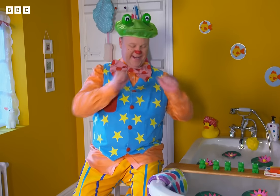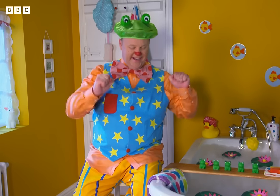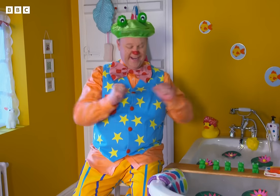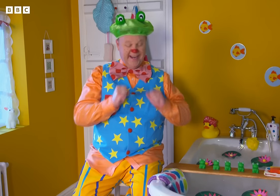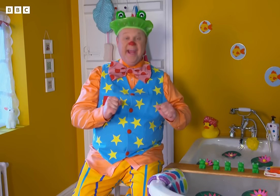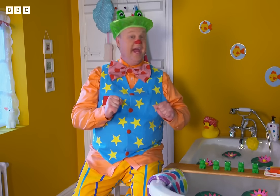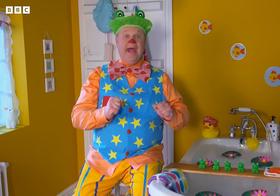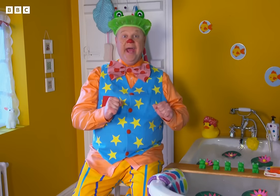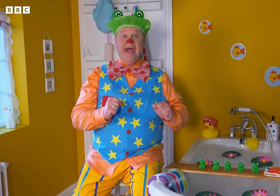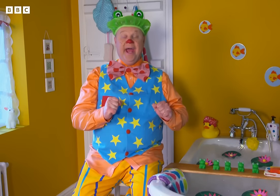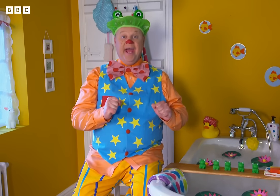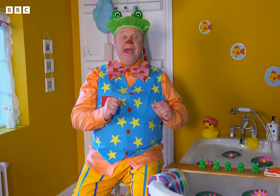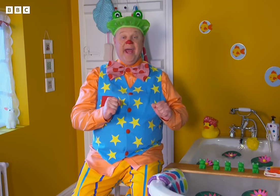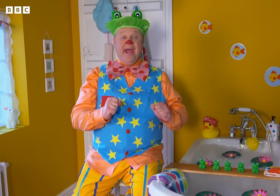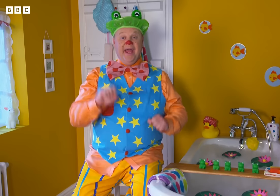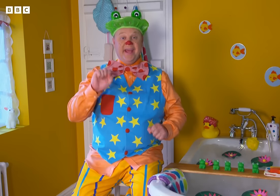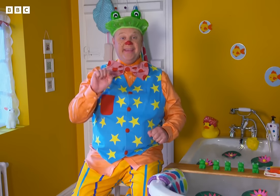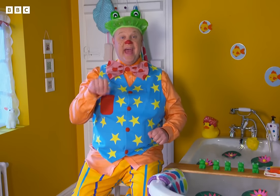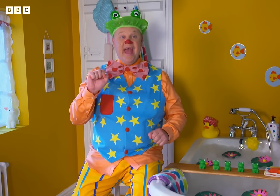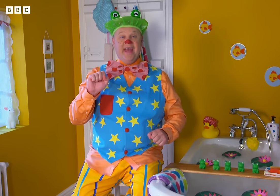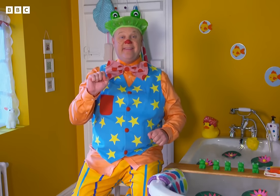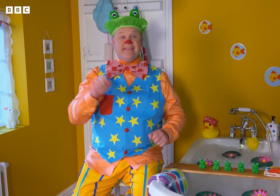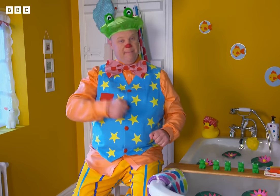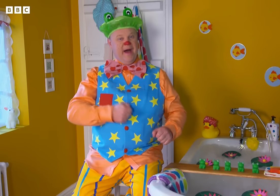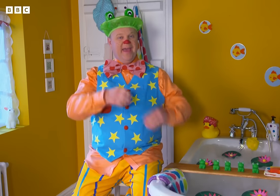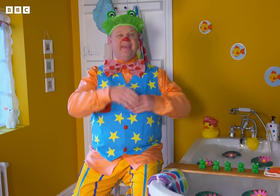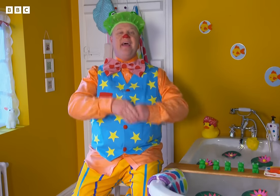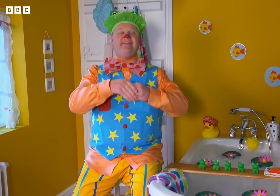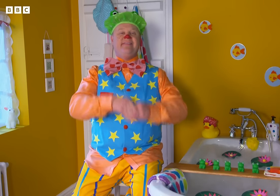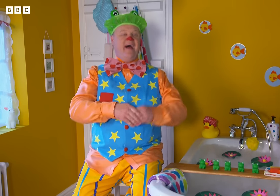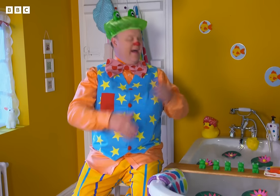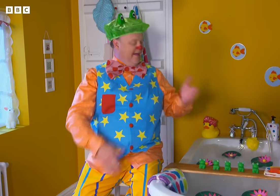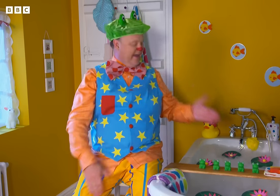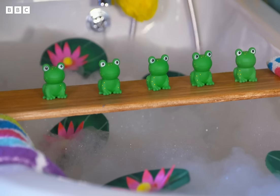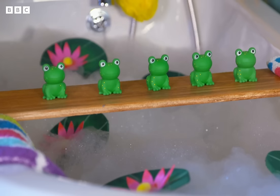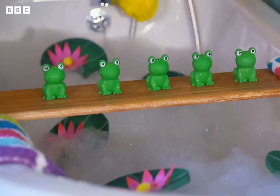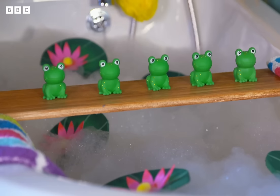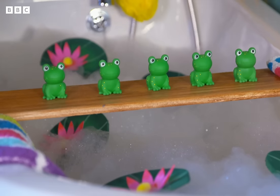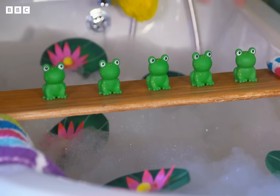Are your guests here, Mr. Tumble? Yes, my guests are here.